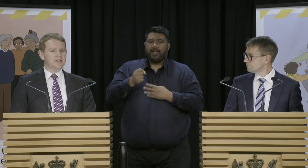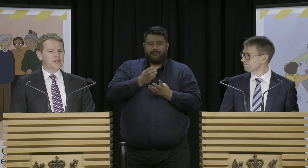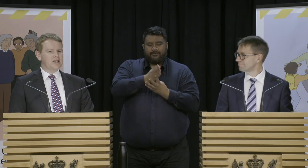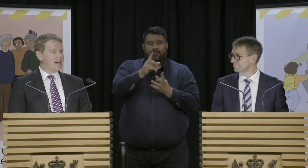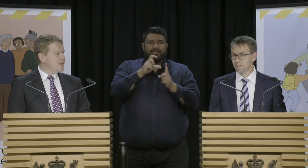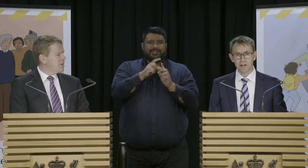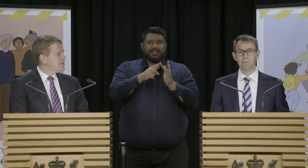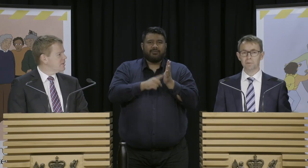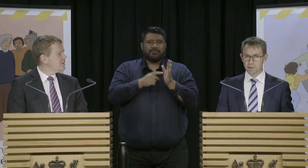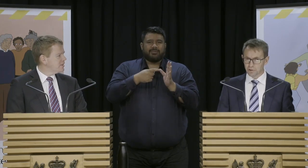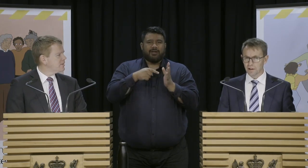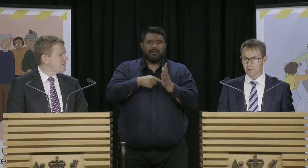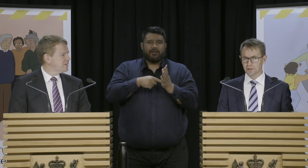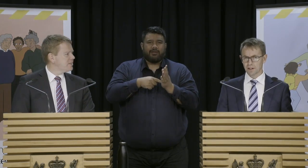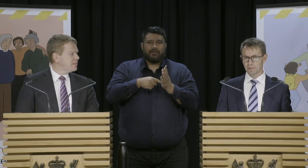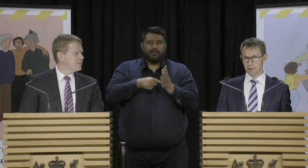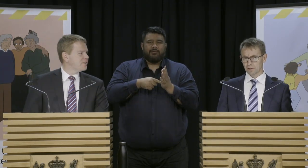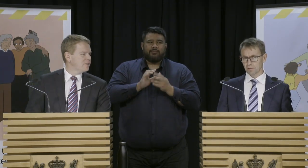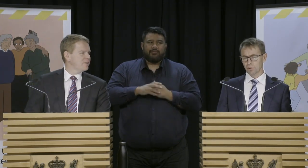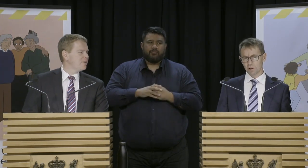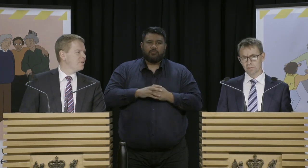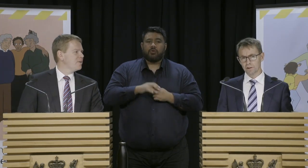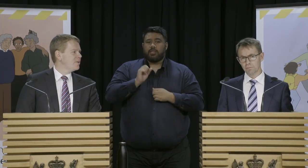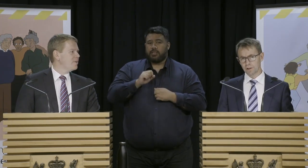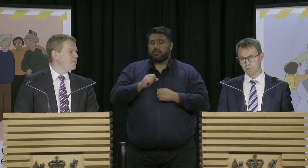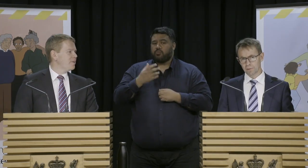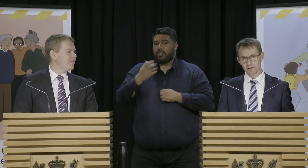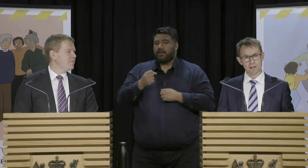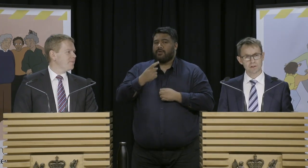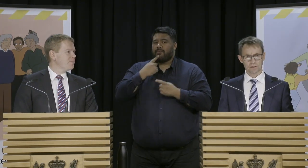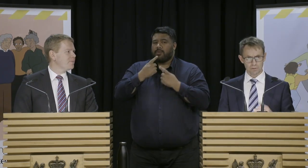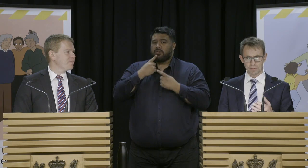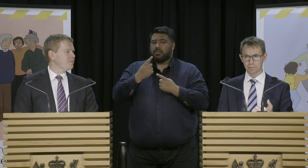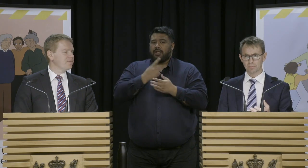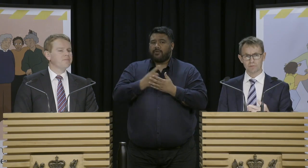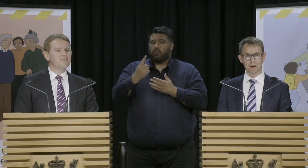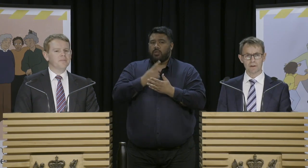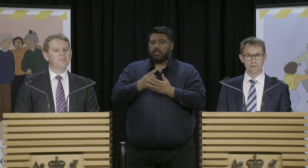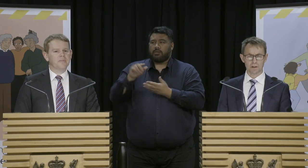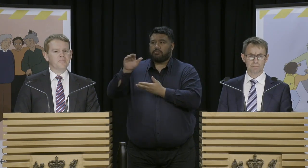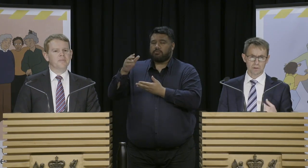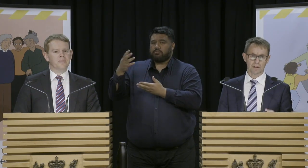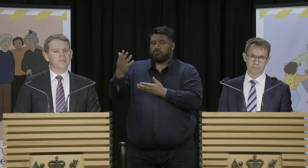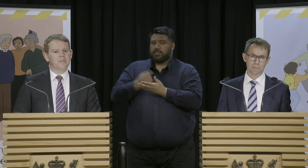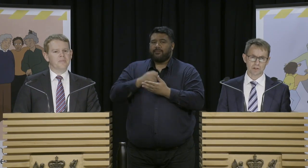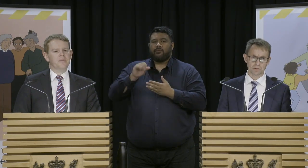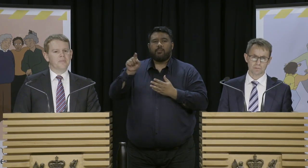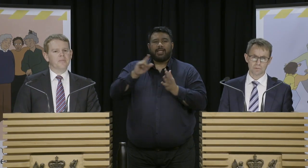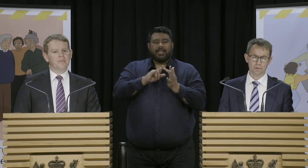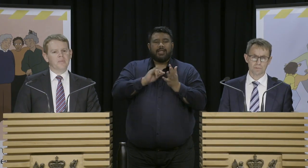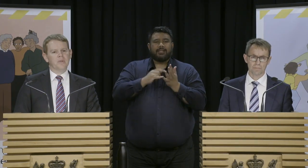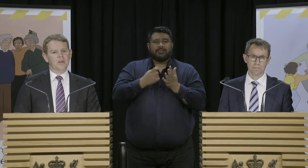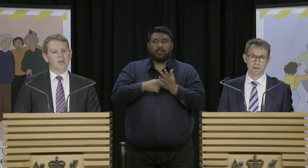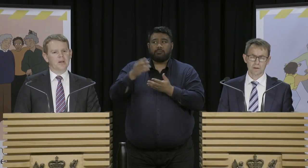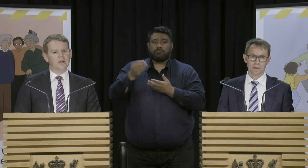have the latest tally, but we do have those data, and we get a report every week from ESR, so I'm happy to provide that information. Is